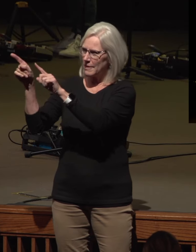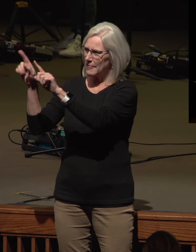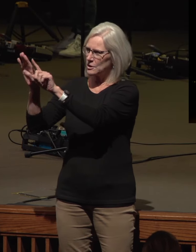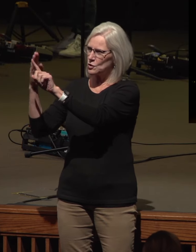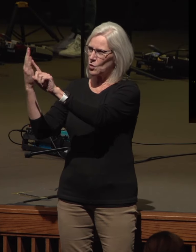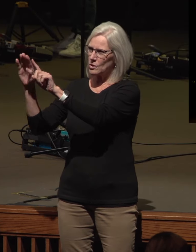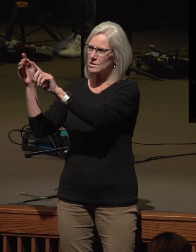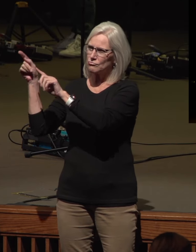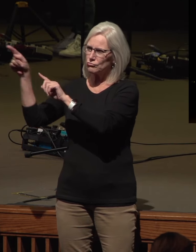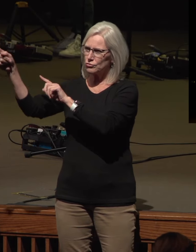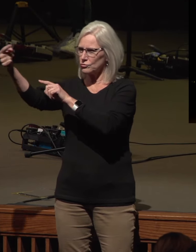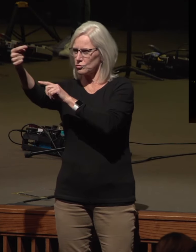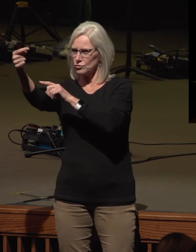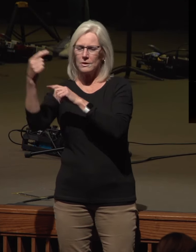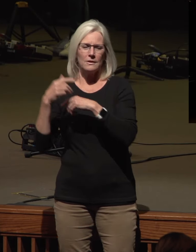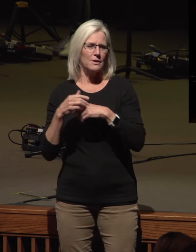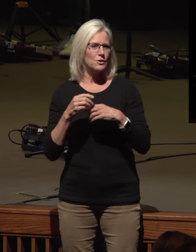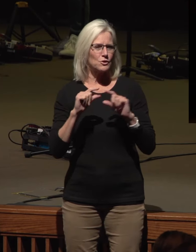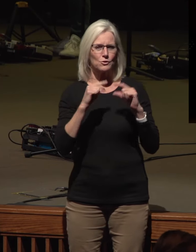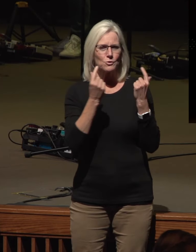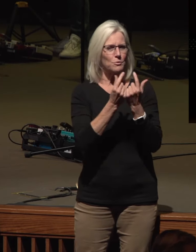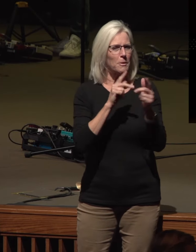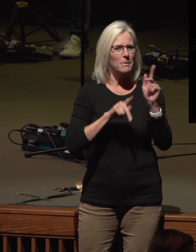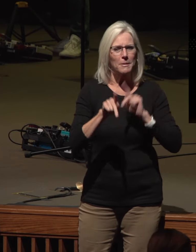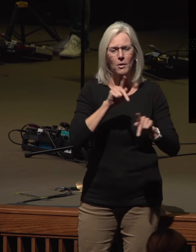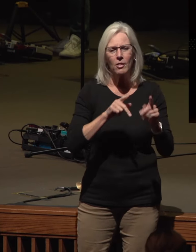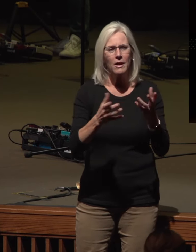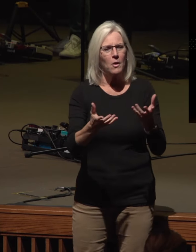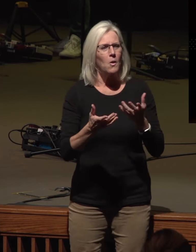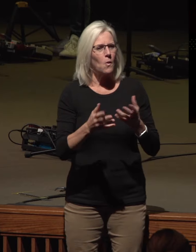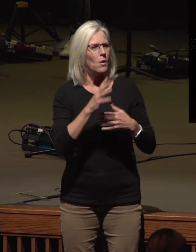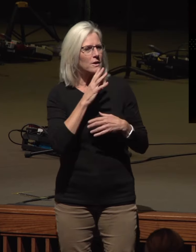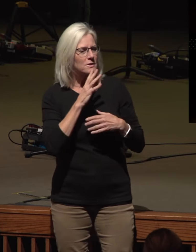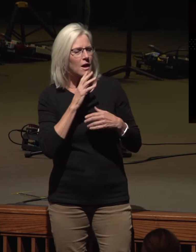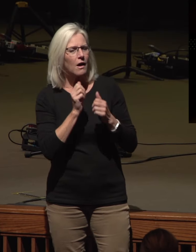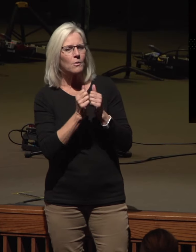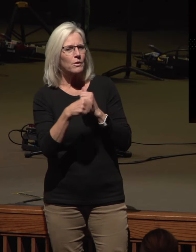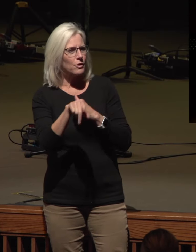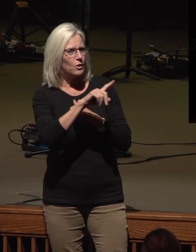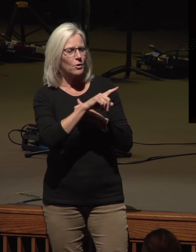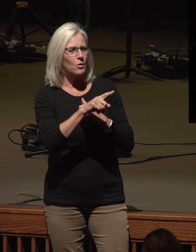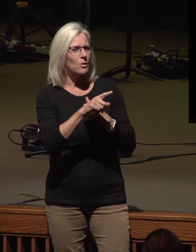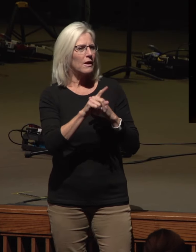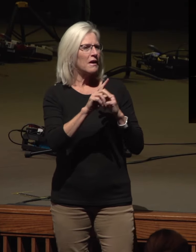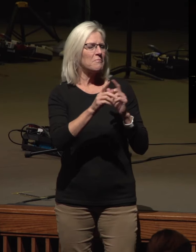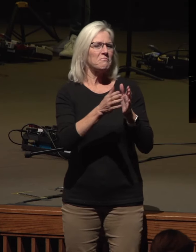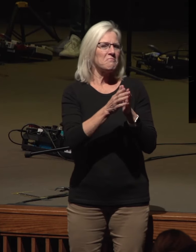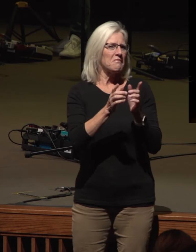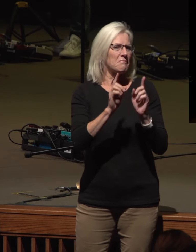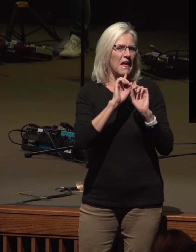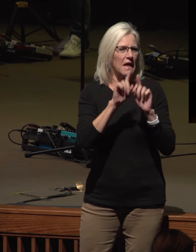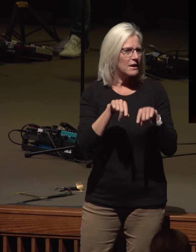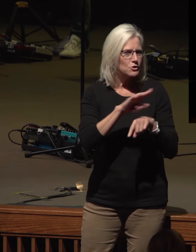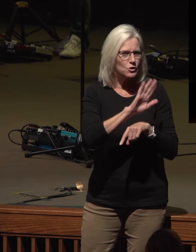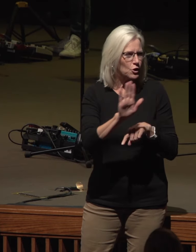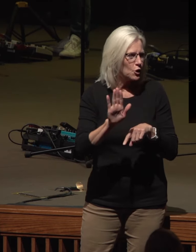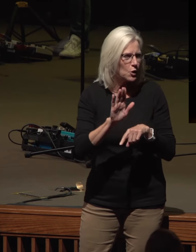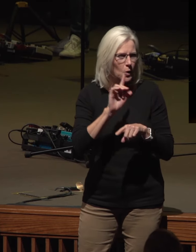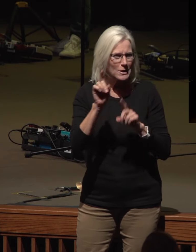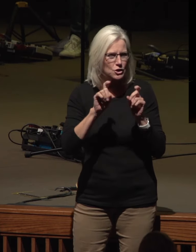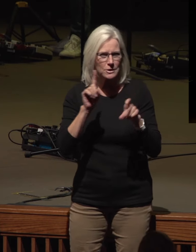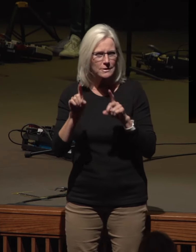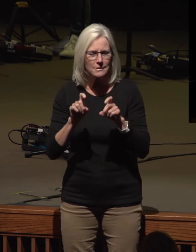going to find a group of people who would love to talk to you, get to know you a bit, and answer any questions that you might have. And you might be thinking, I'm not a visitor.